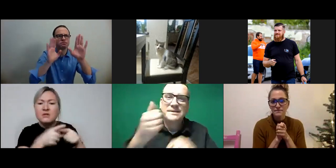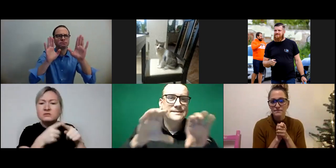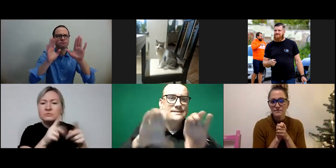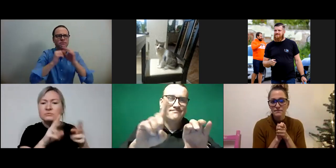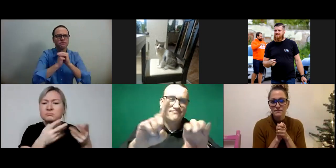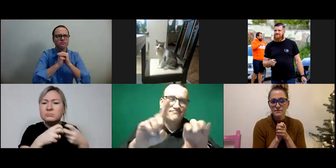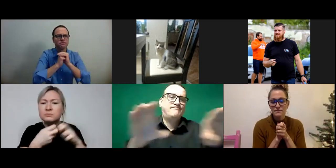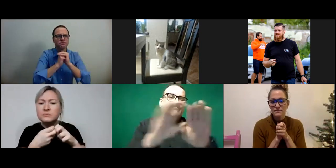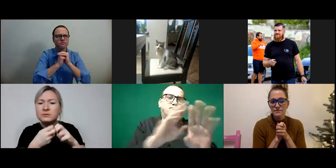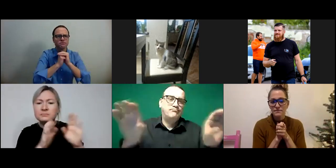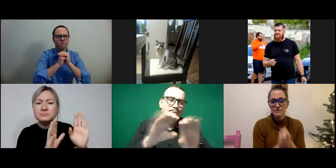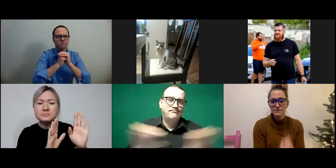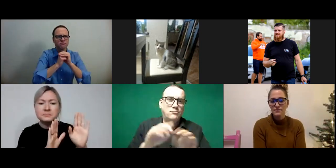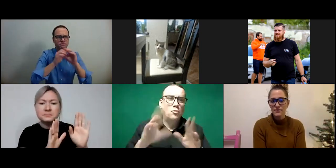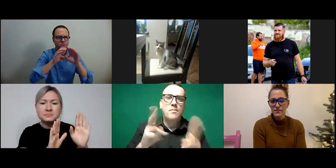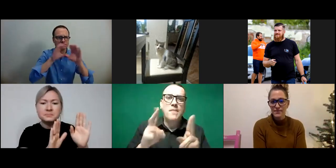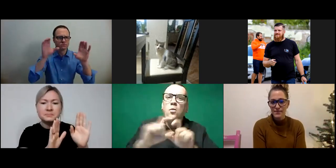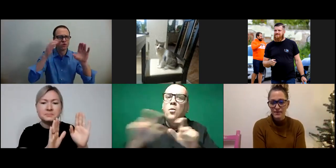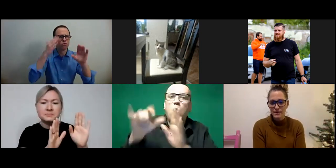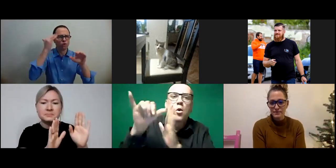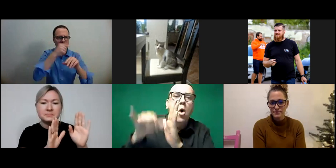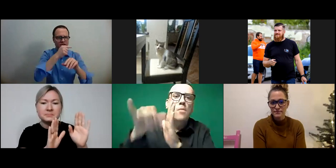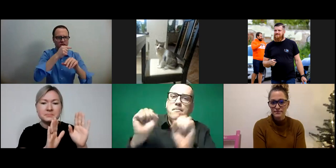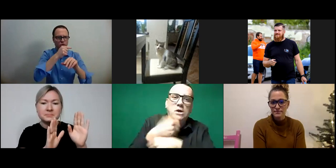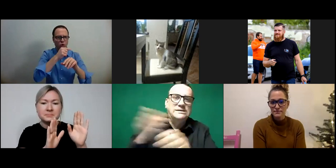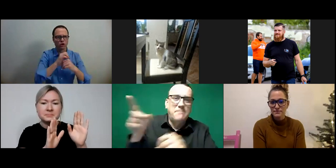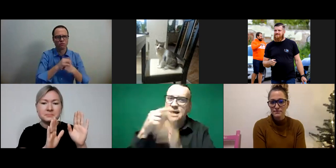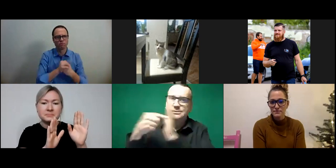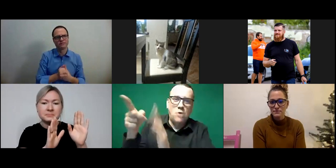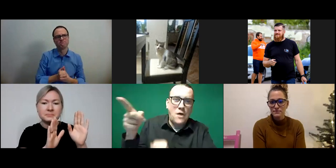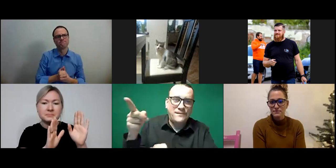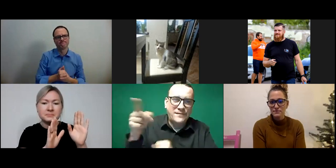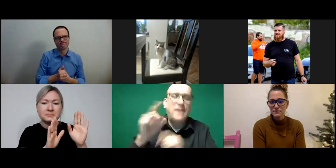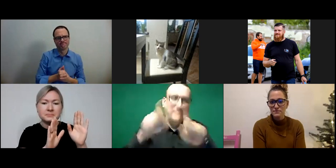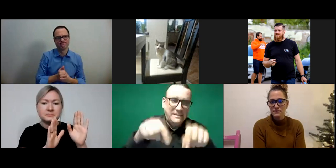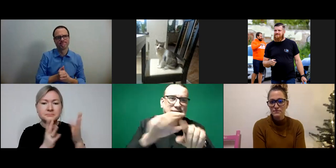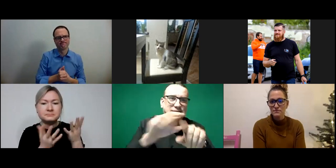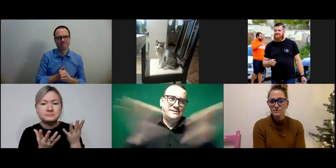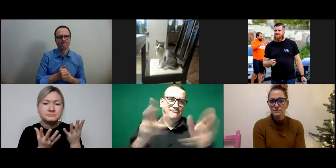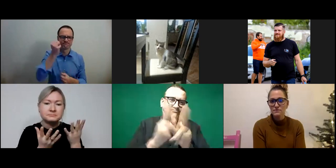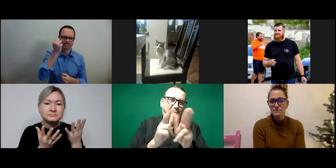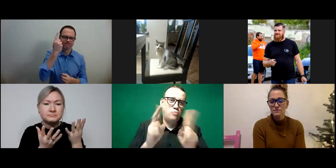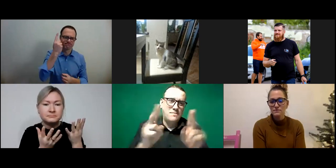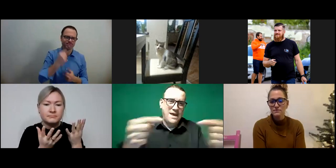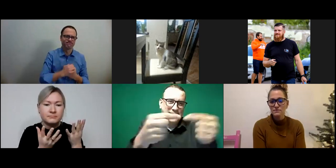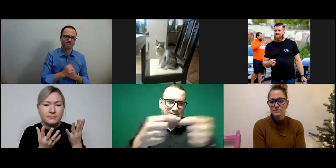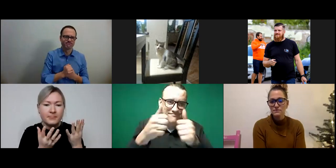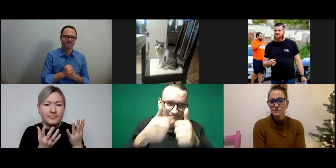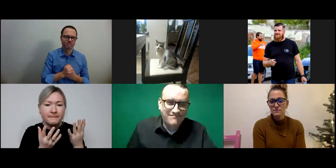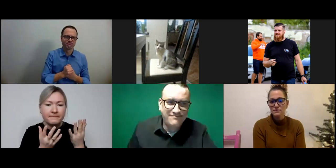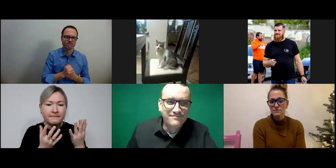Tech team is asking for us to hold the seconds.